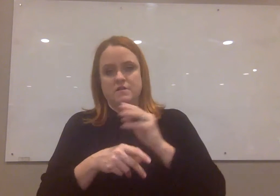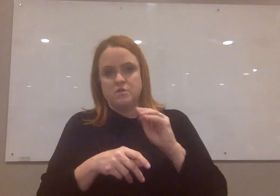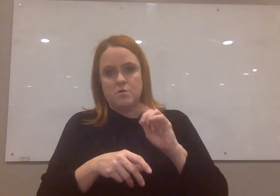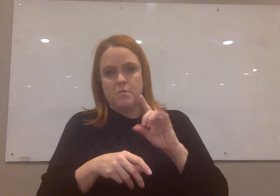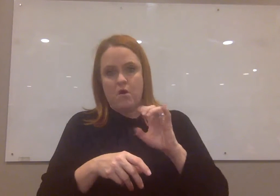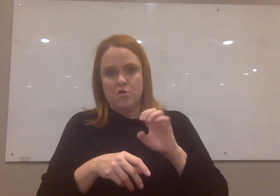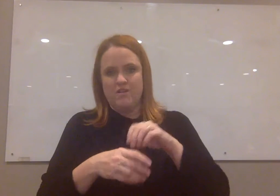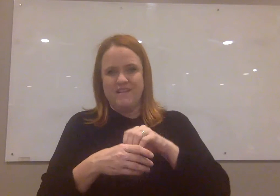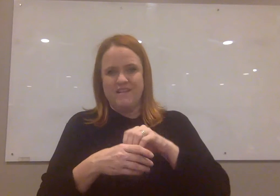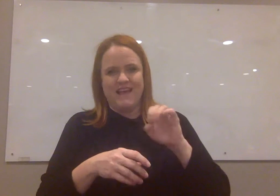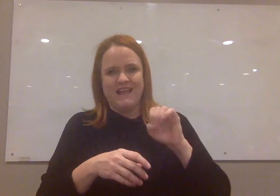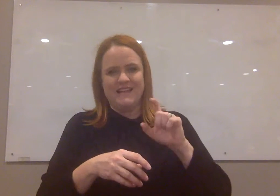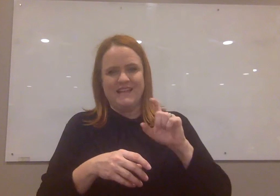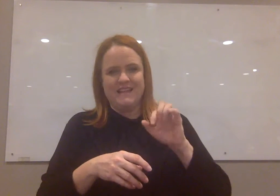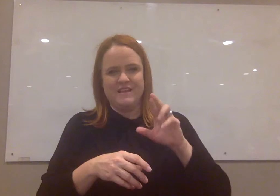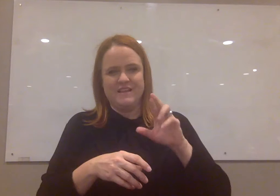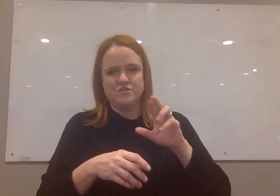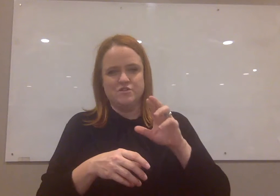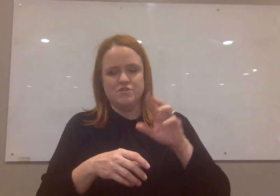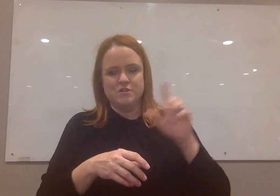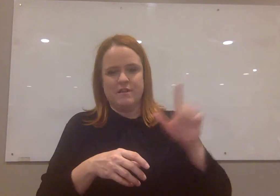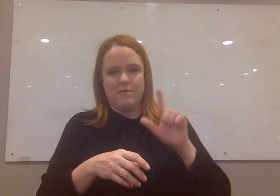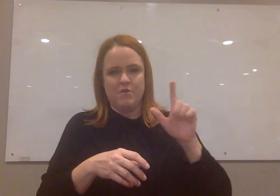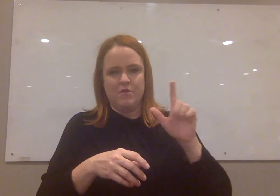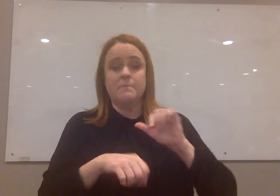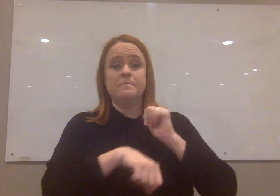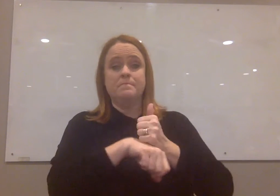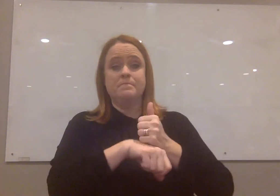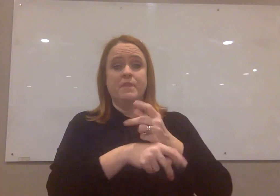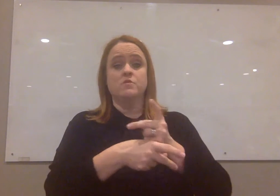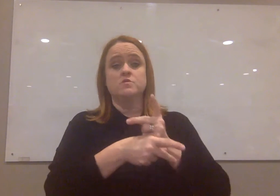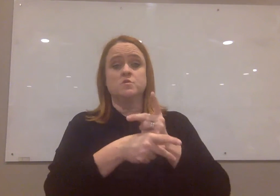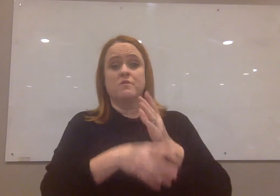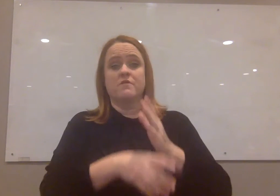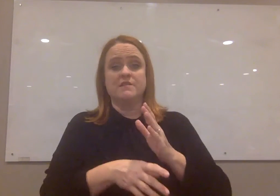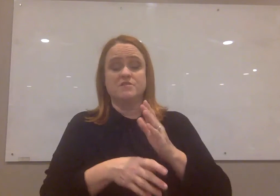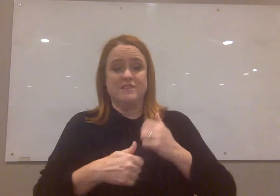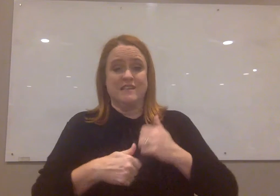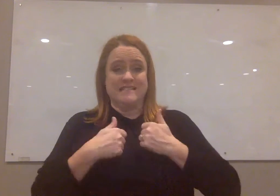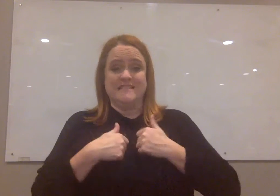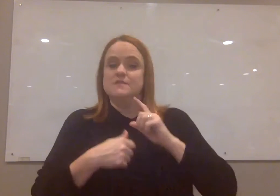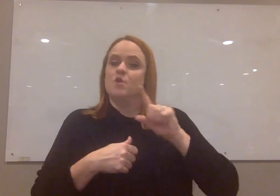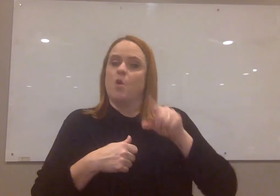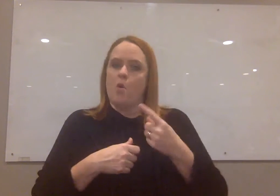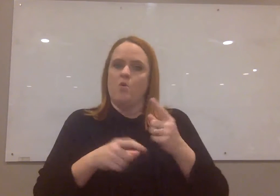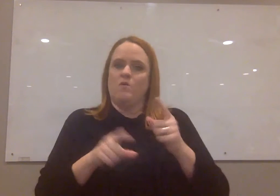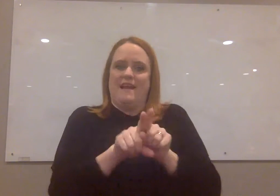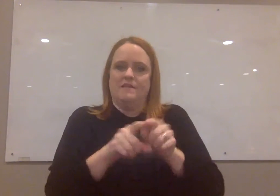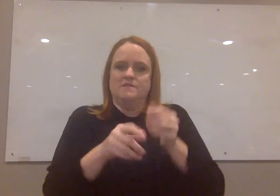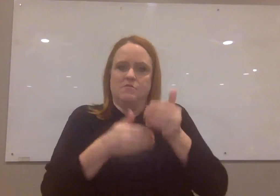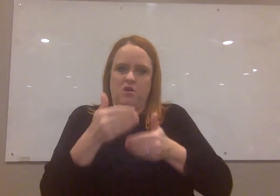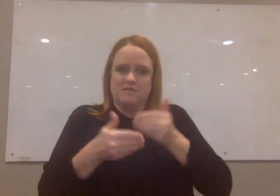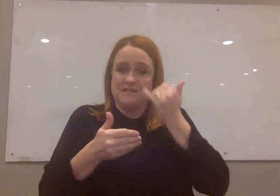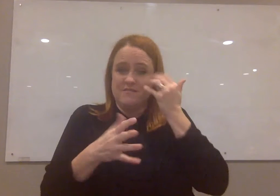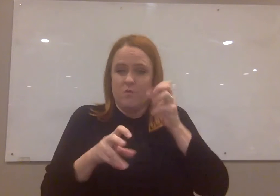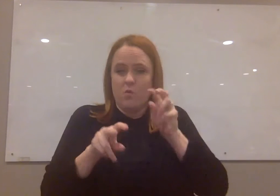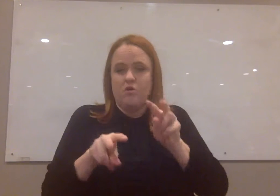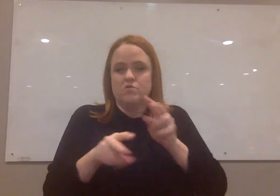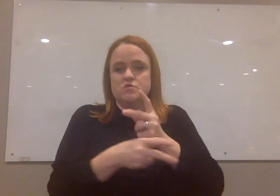up a supervisor that only exists as a process. If you want to just supervise a bunch of random processes and not set